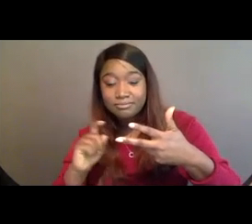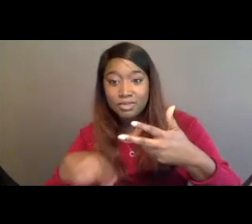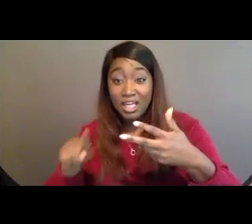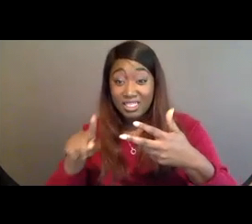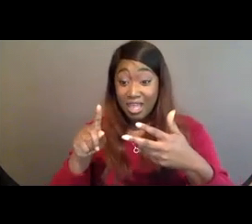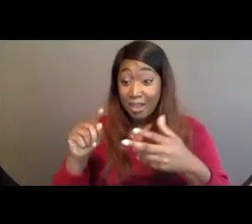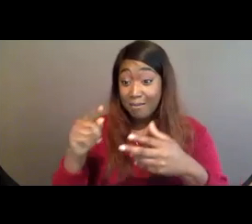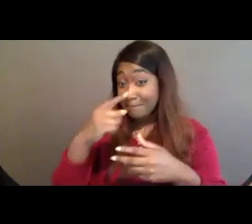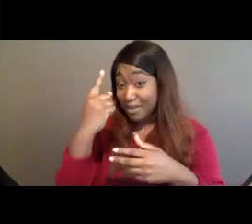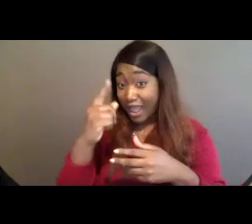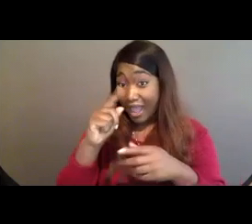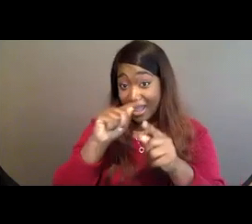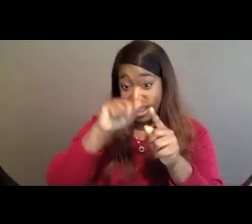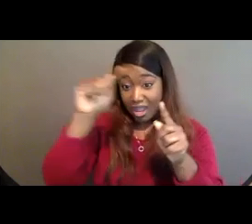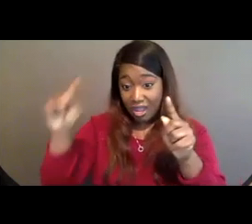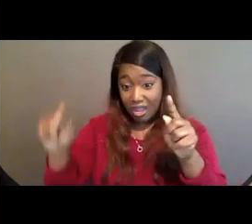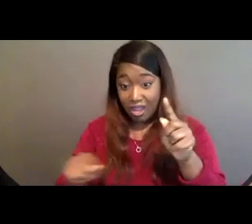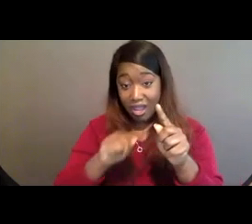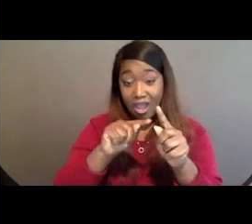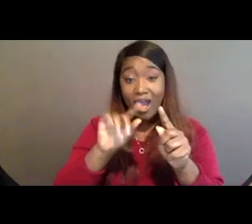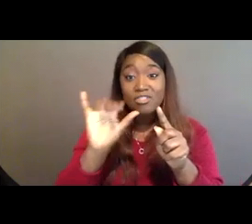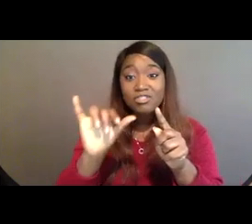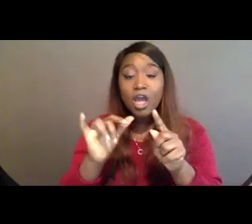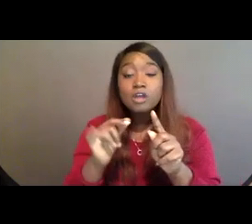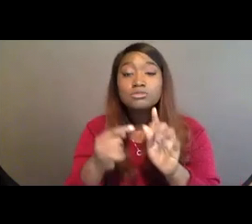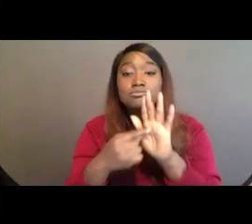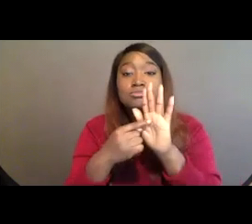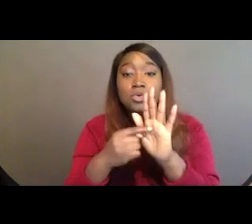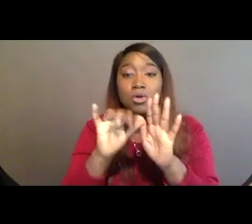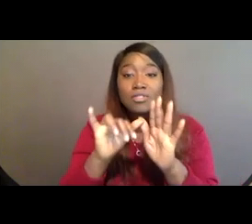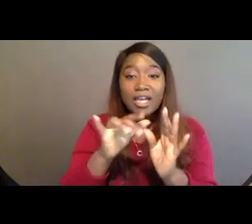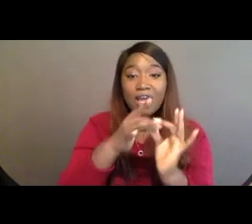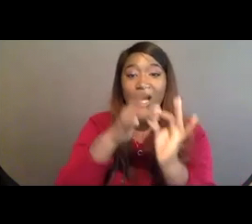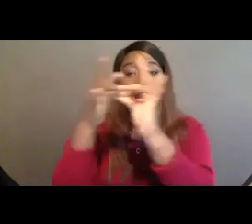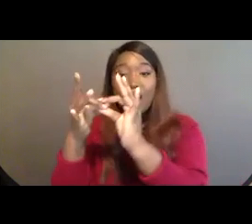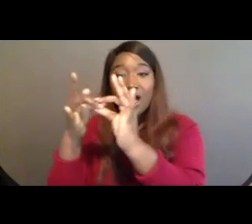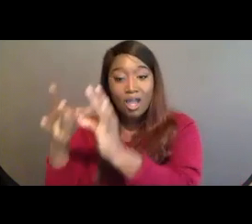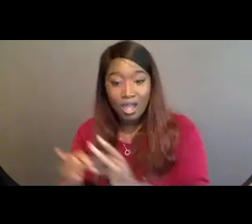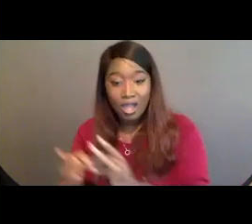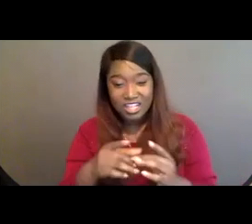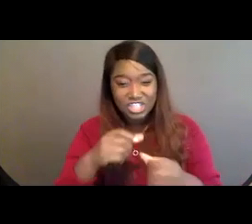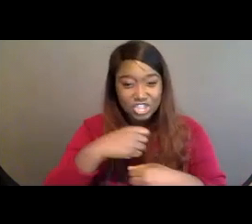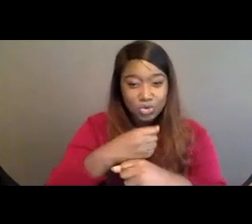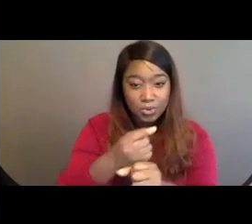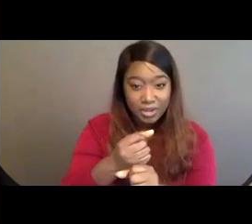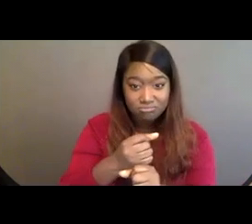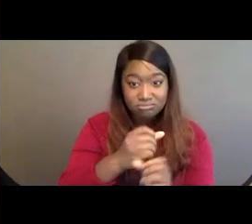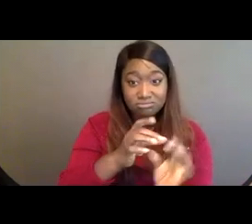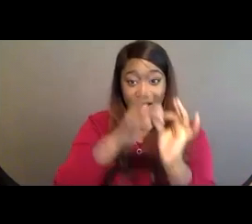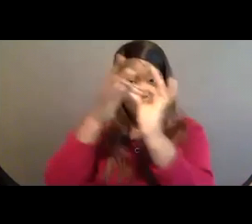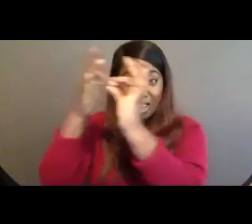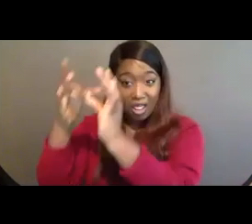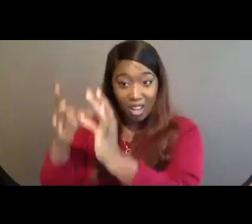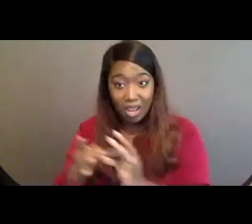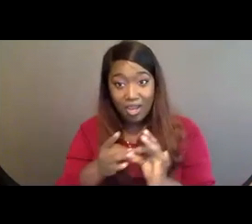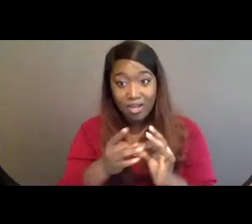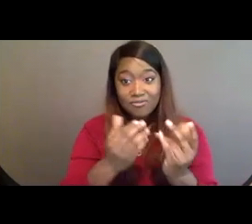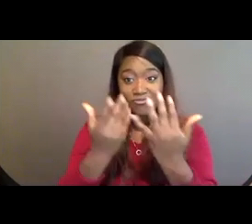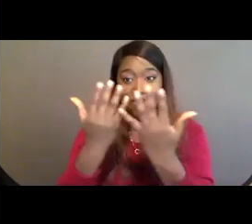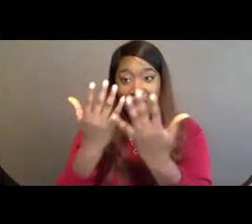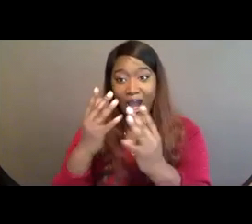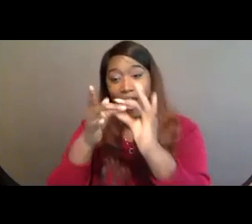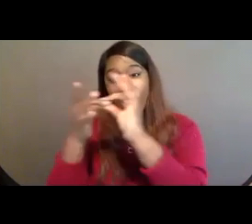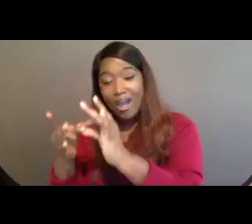generating relationship. So water generates wood, wood generates fire, fire generates earth, earth